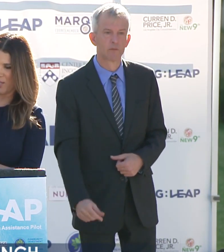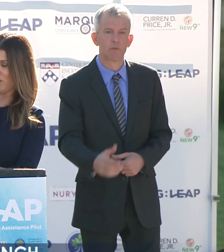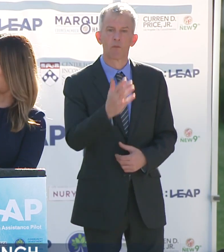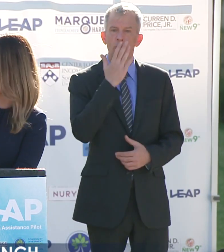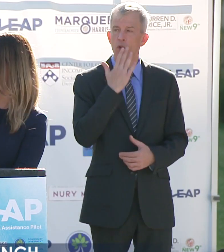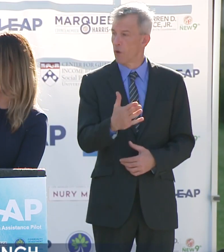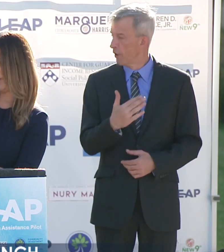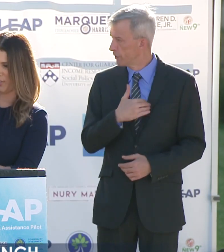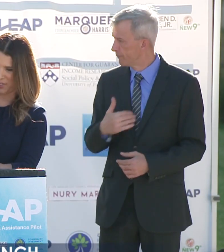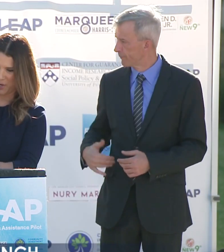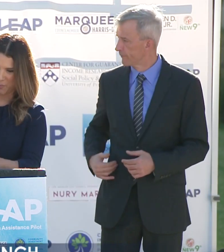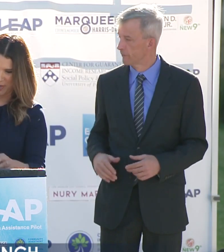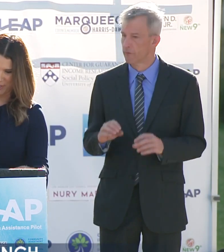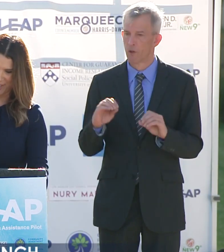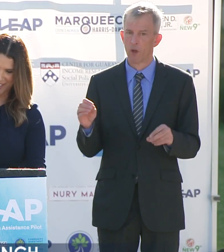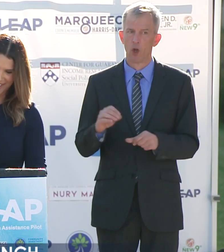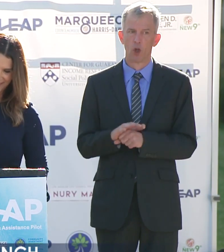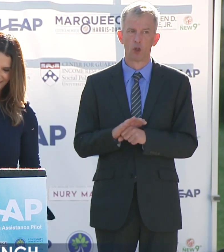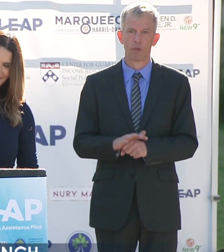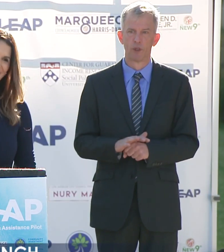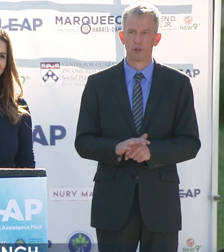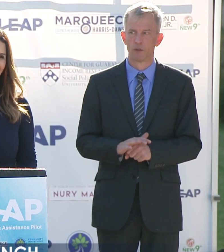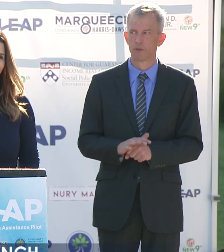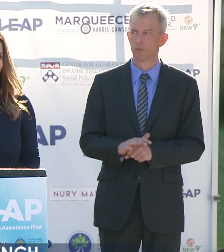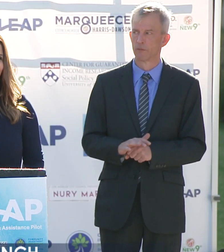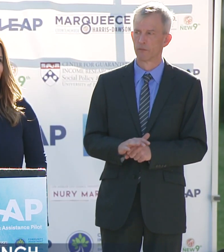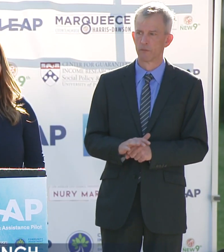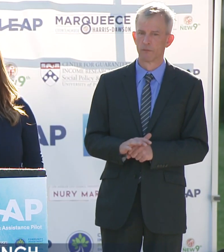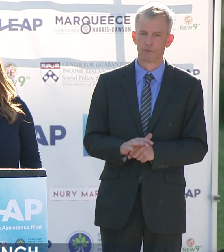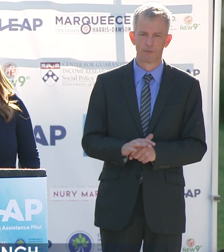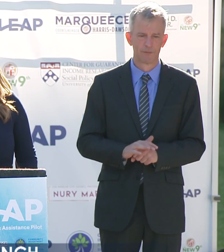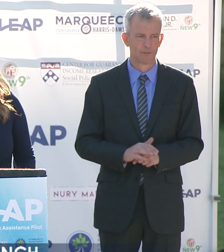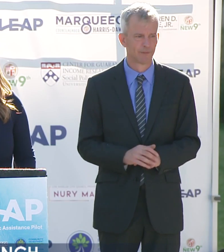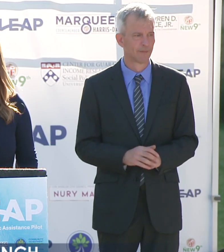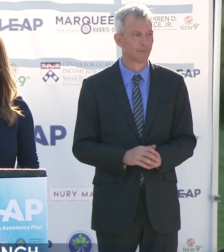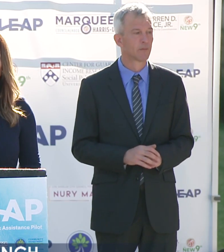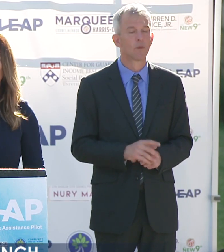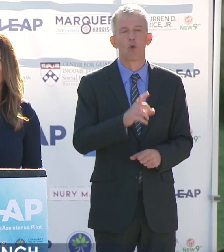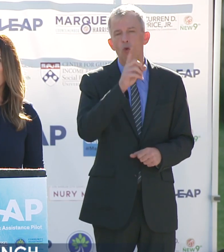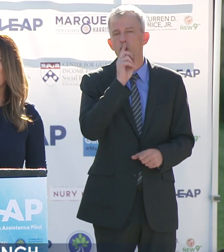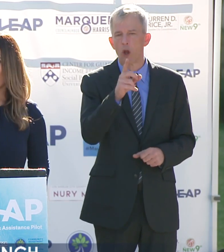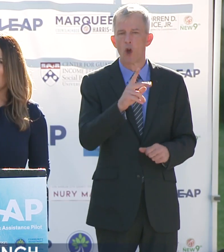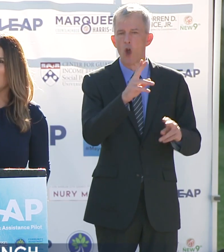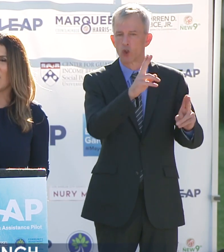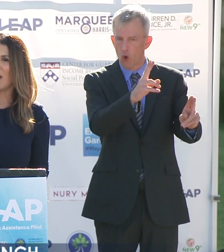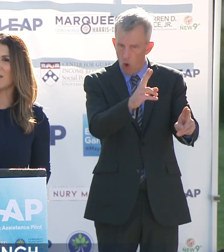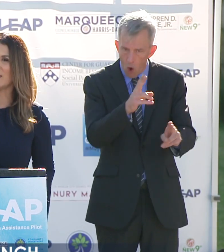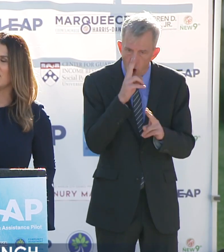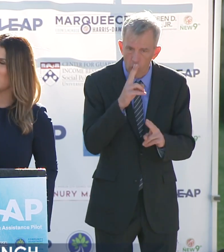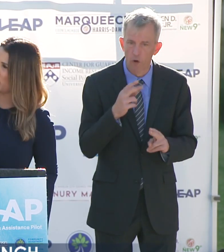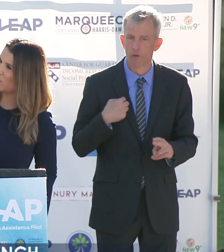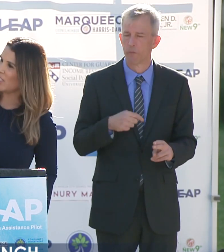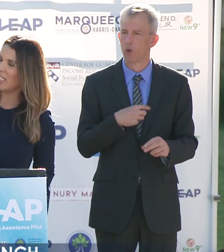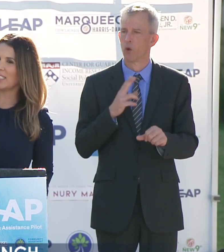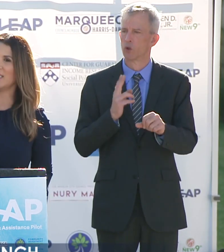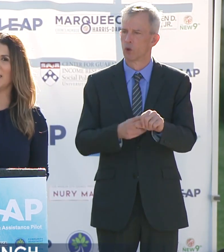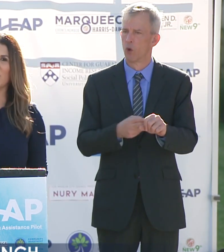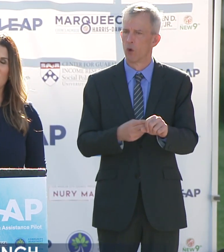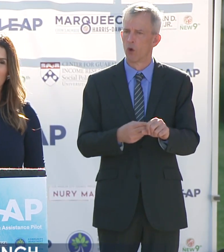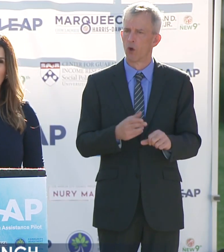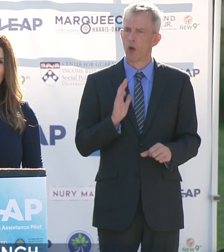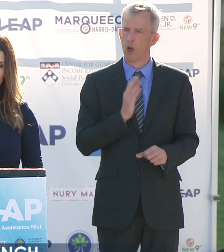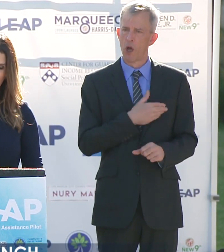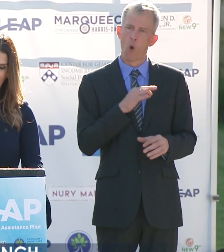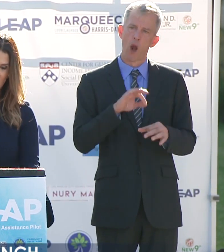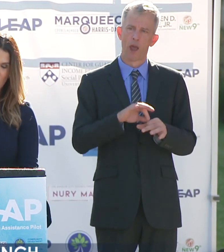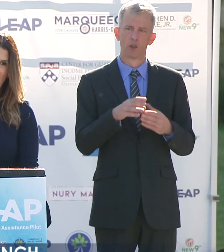Thank you, Mayor. No pressure at all. It's an honor for me to join you this morning, our distinguished elected leaders